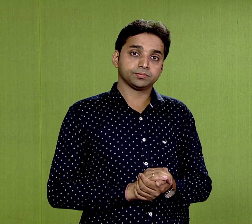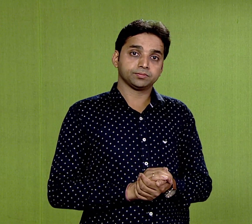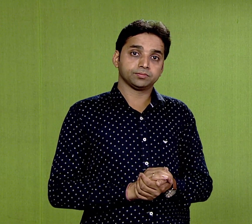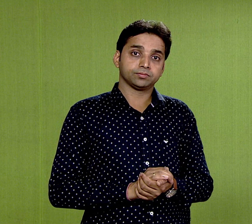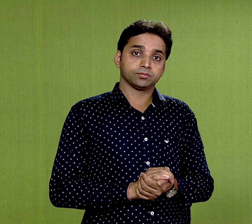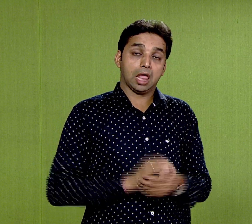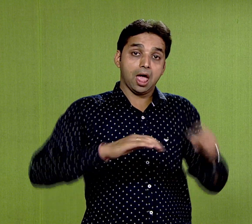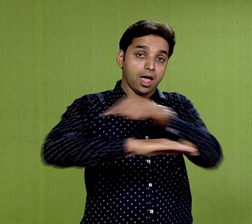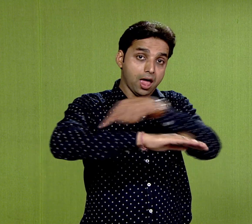architecture